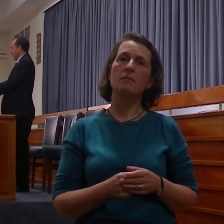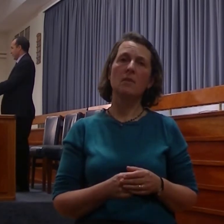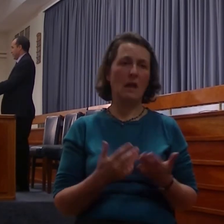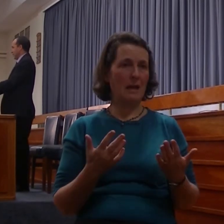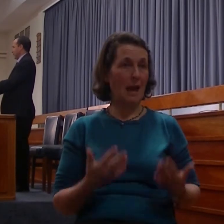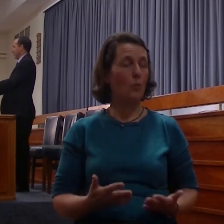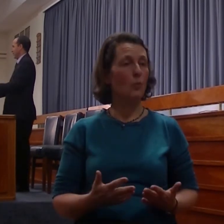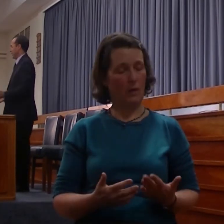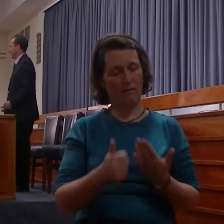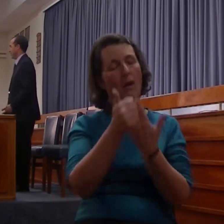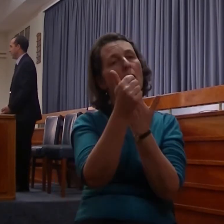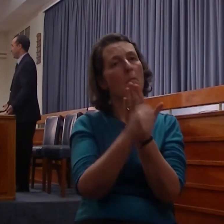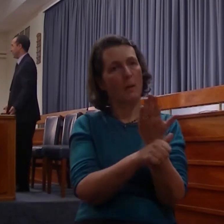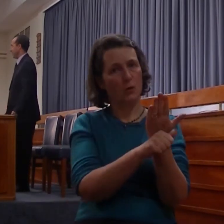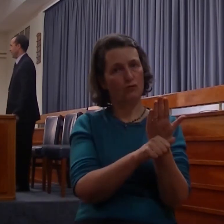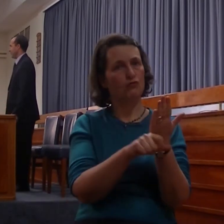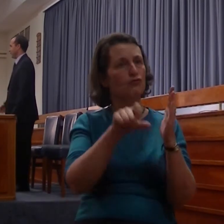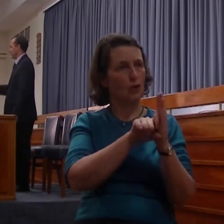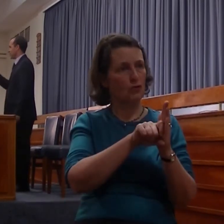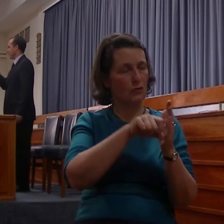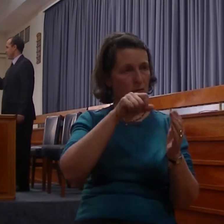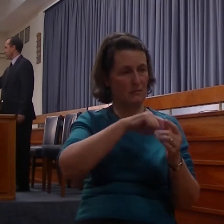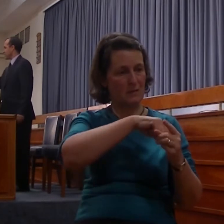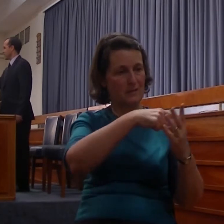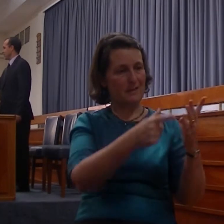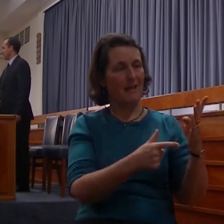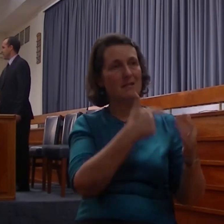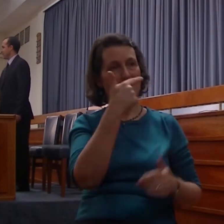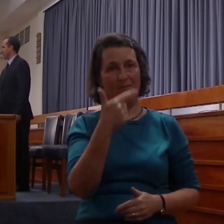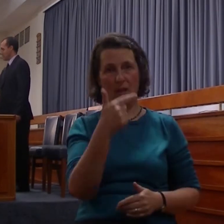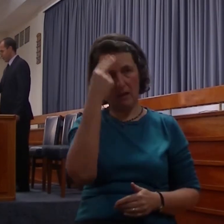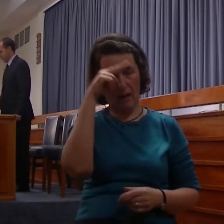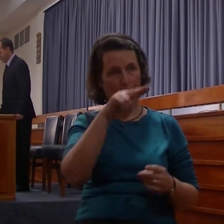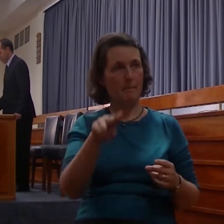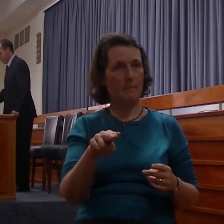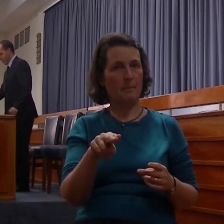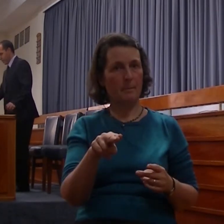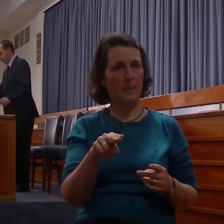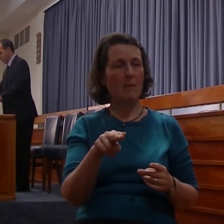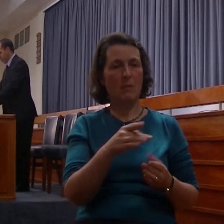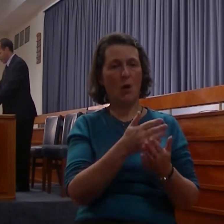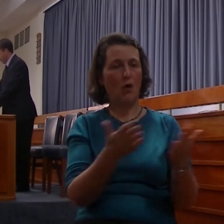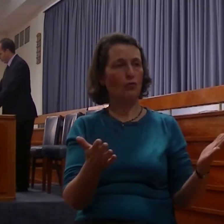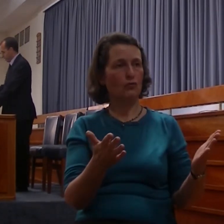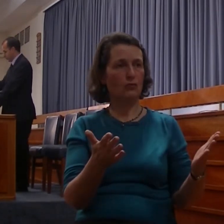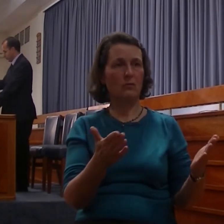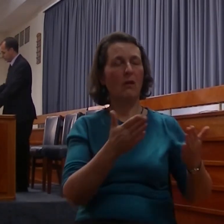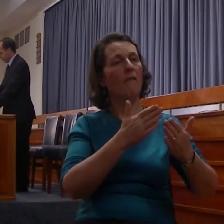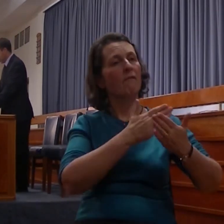have changed their names. Some are not anymore even called with the names we have in the Word of God.